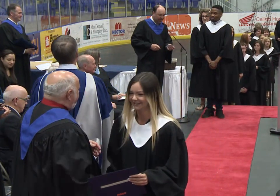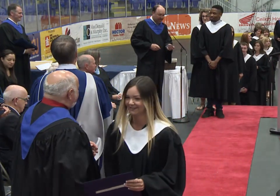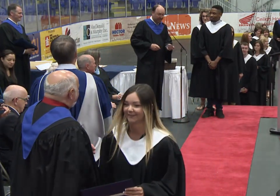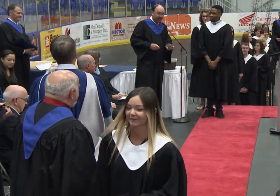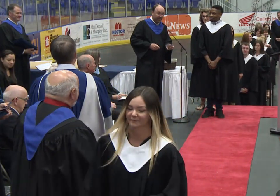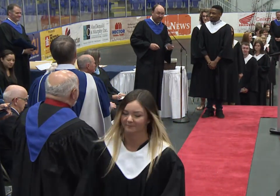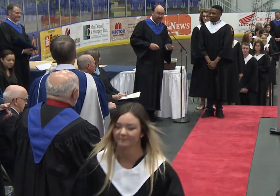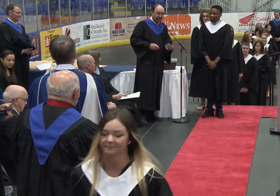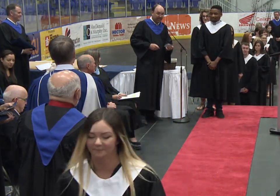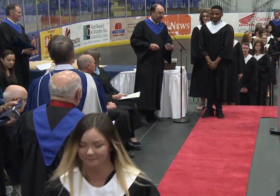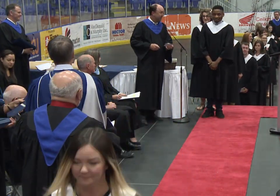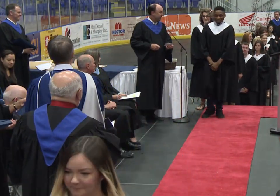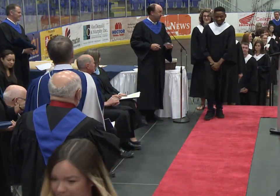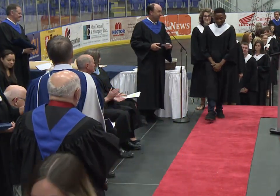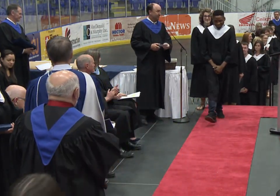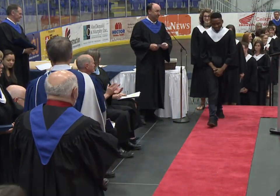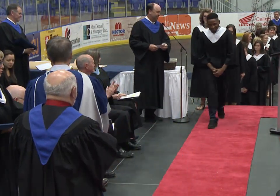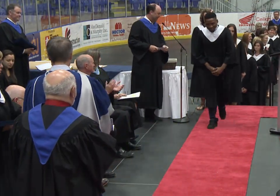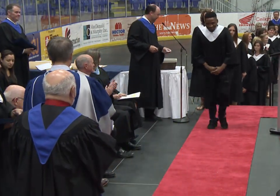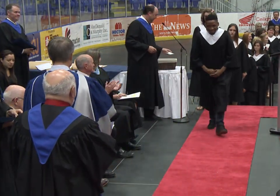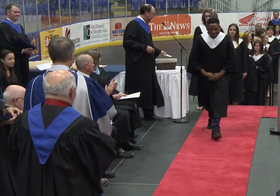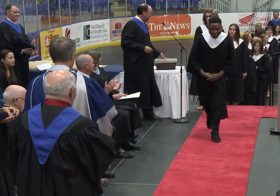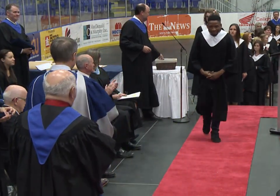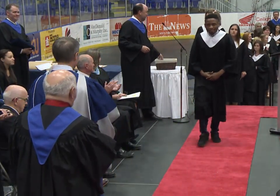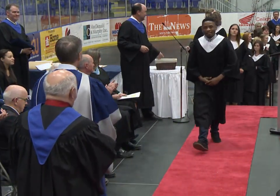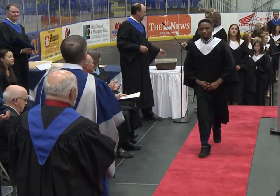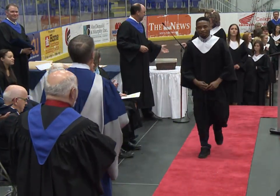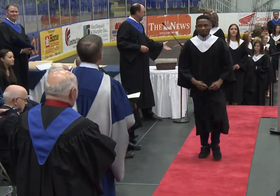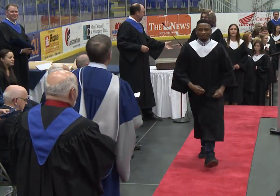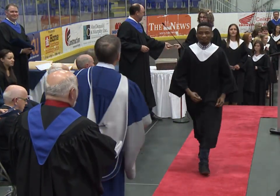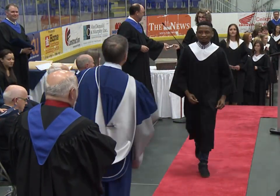Anthony Judd Ibijala.